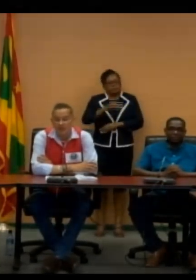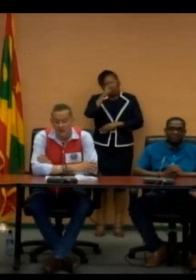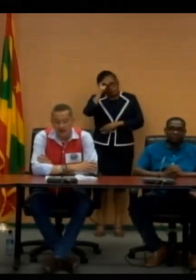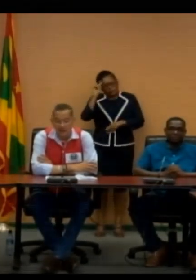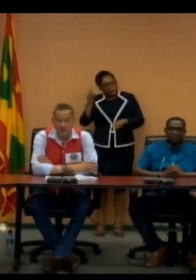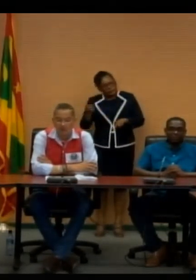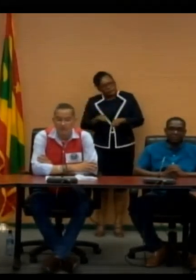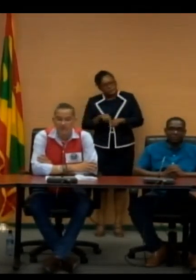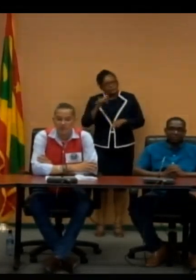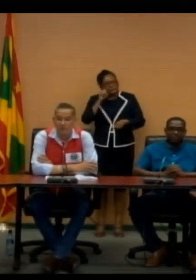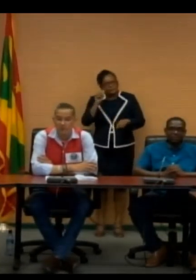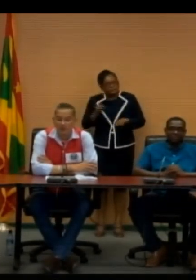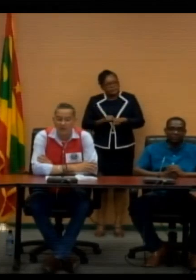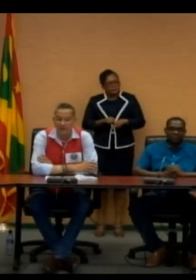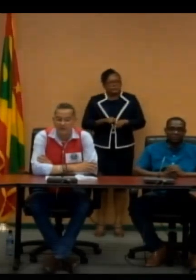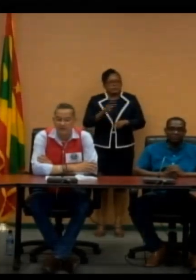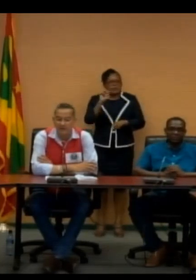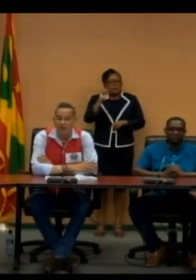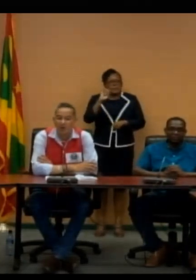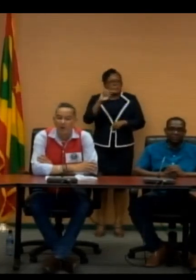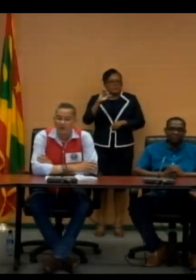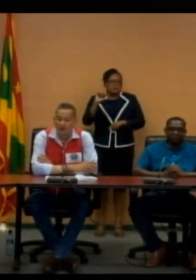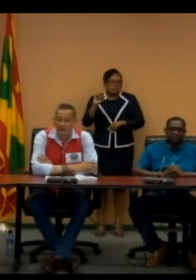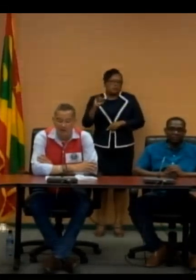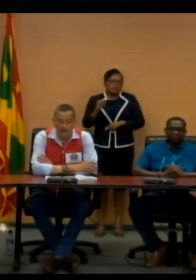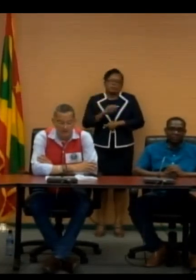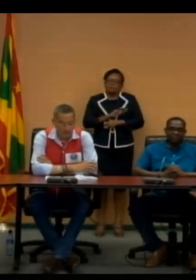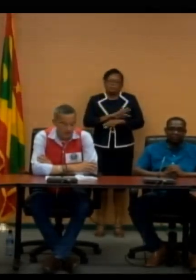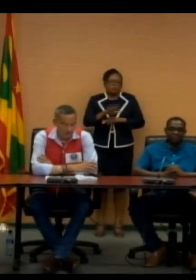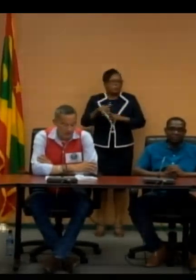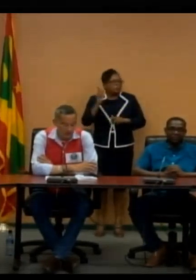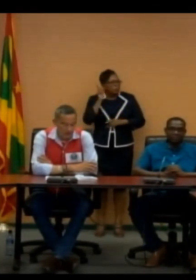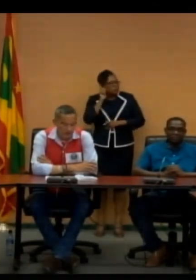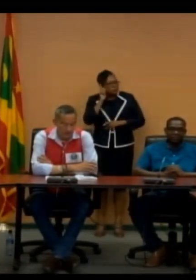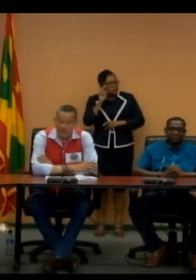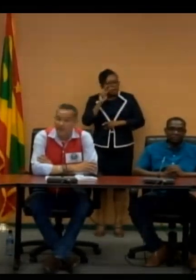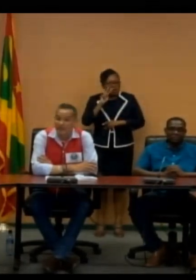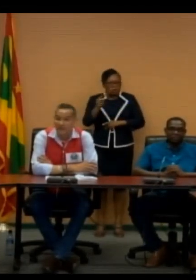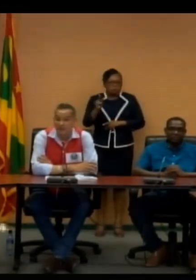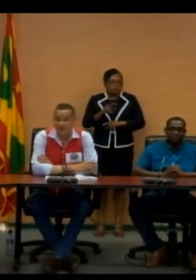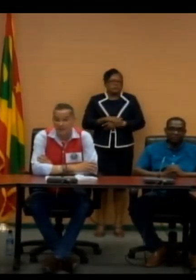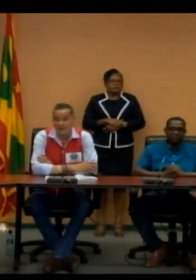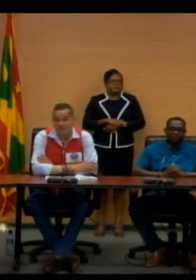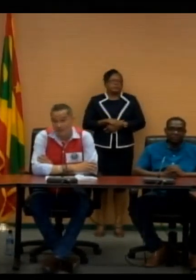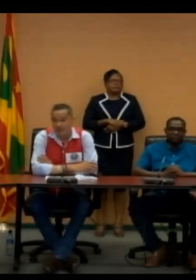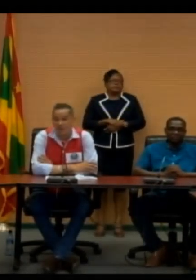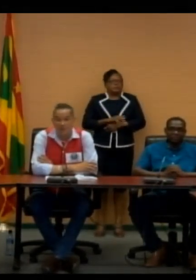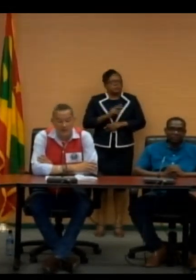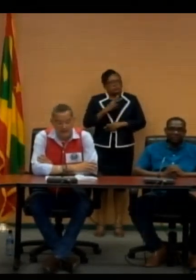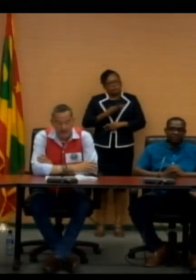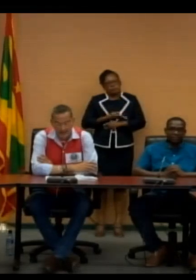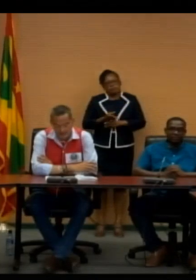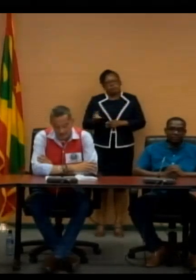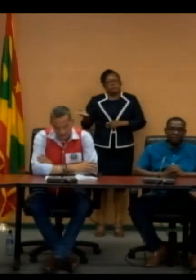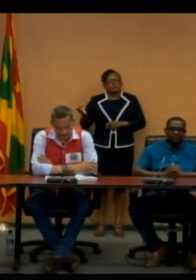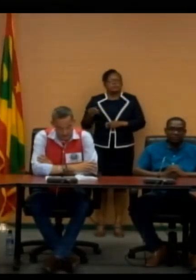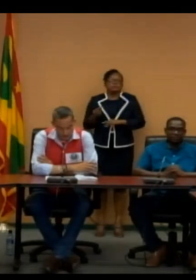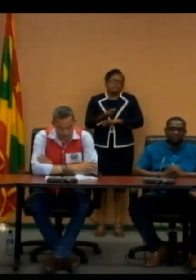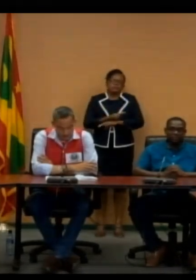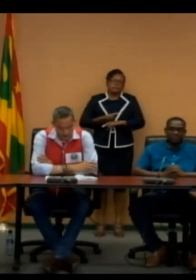who are here and all of those who are listening or looking on through the length and breadth of Grenada or wherever